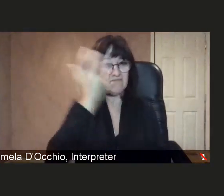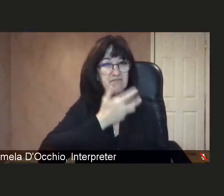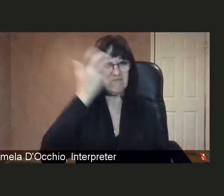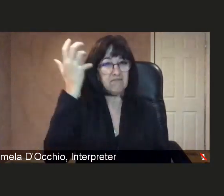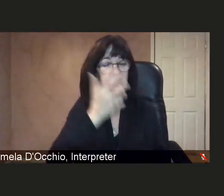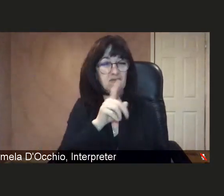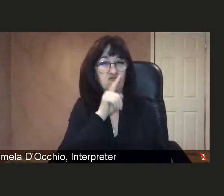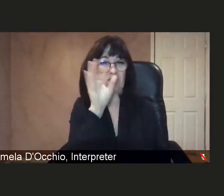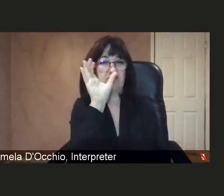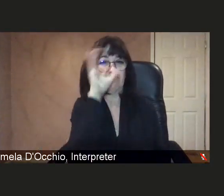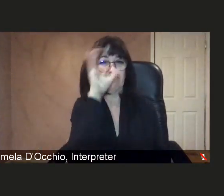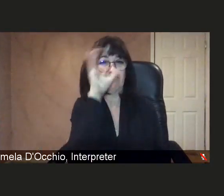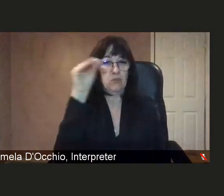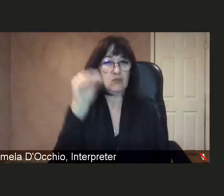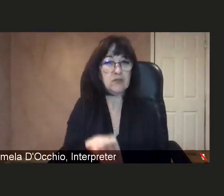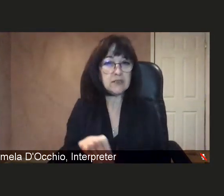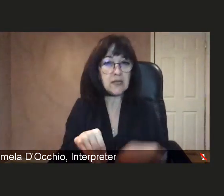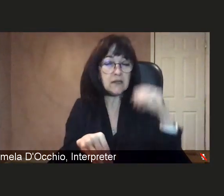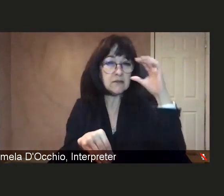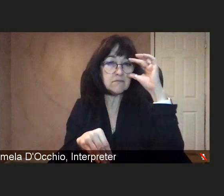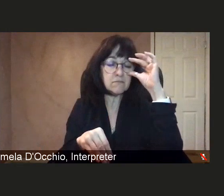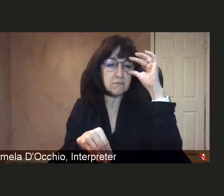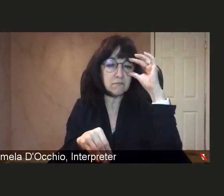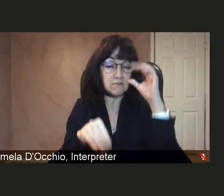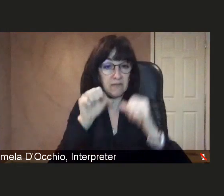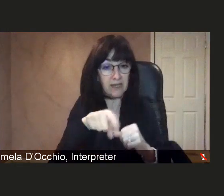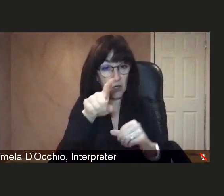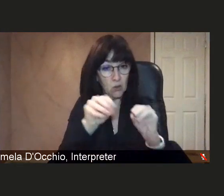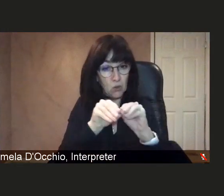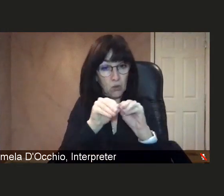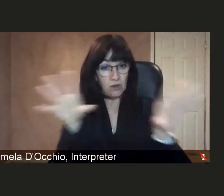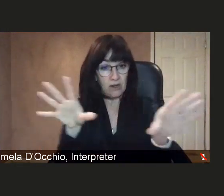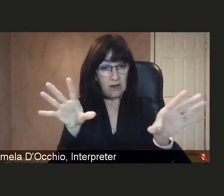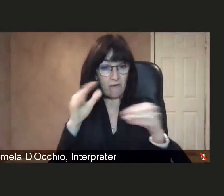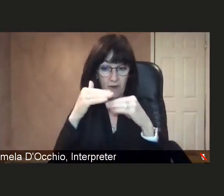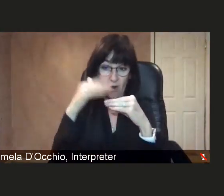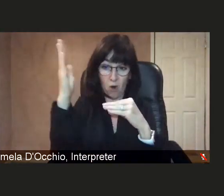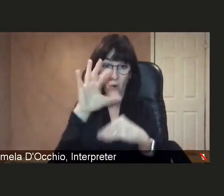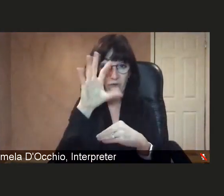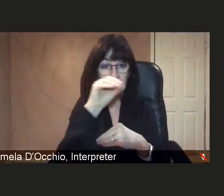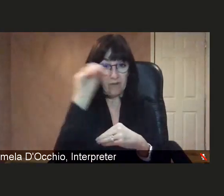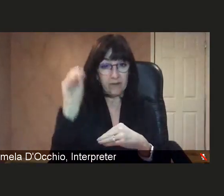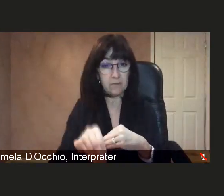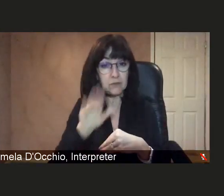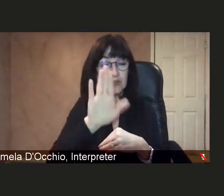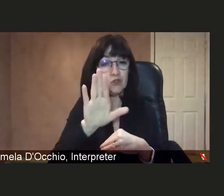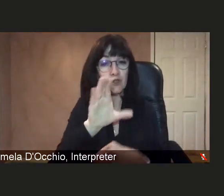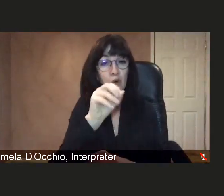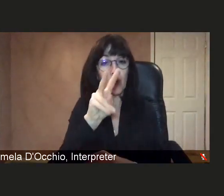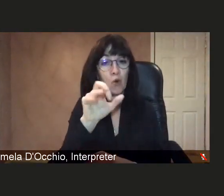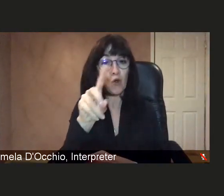unusual percentage. Can you clarify or verify that over 50% of your COVID-19